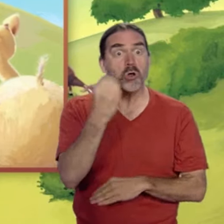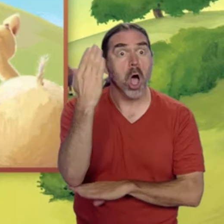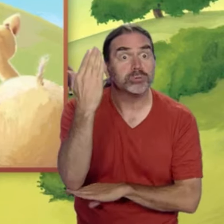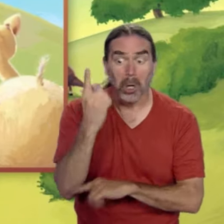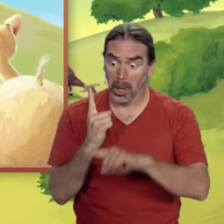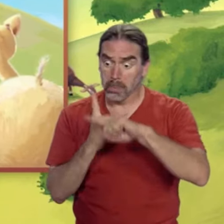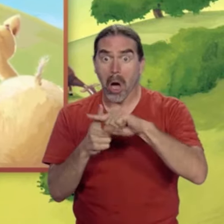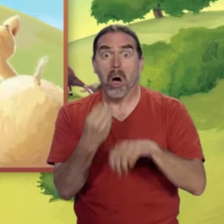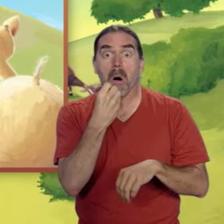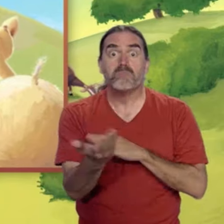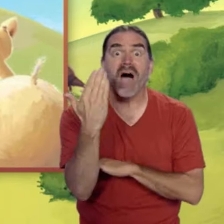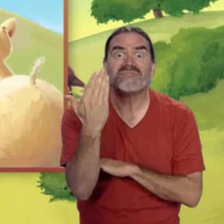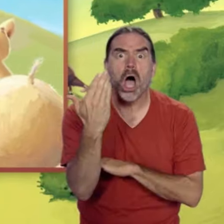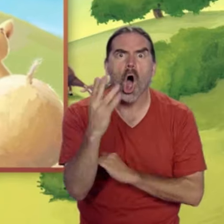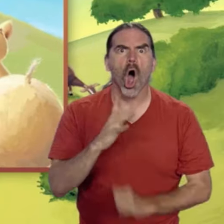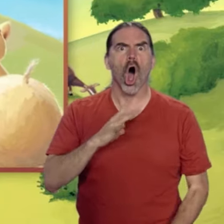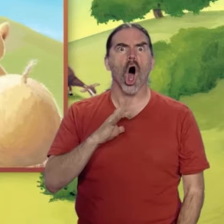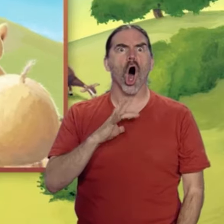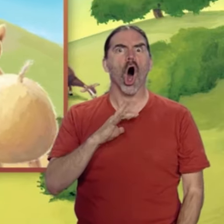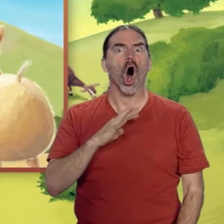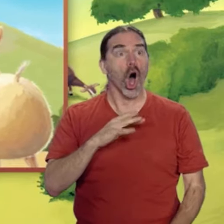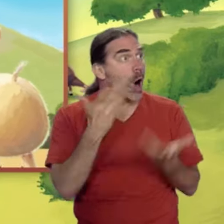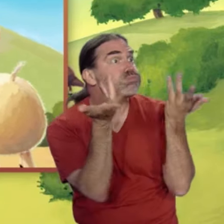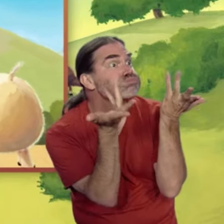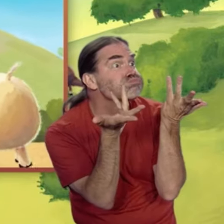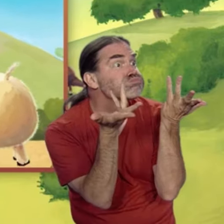big enough for lunch as well as breakfast.